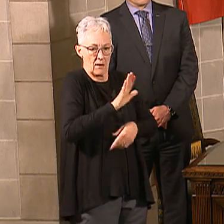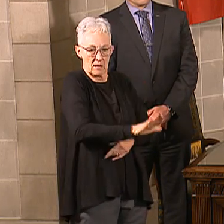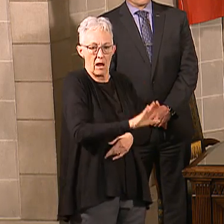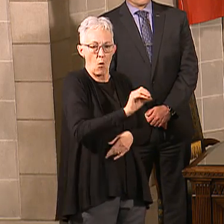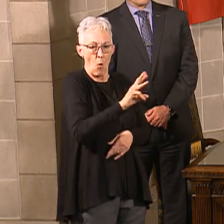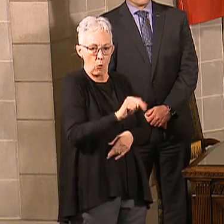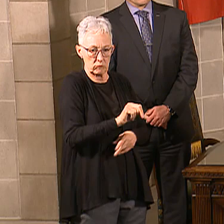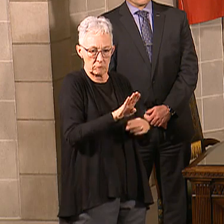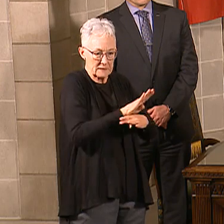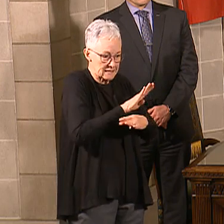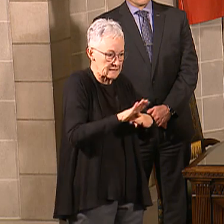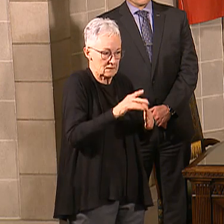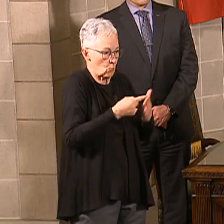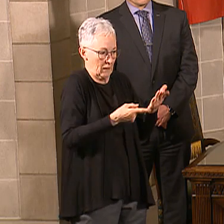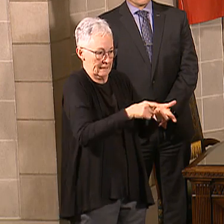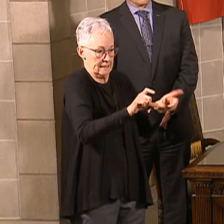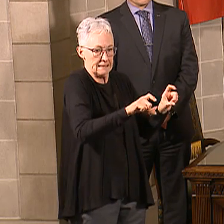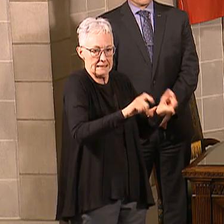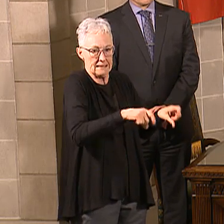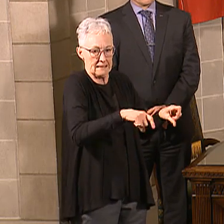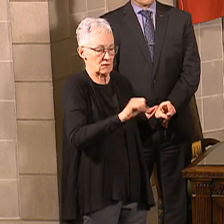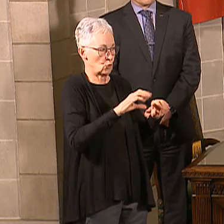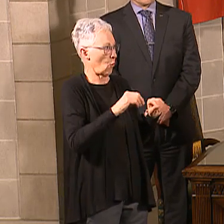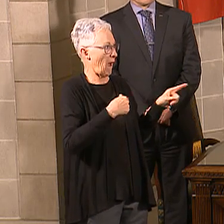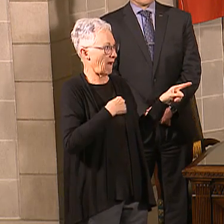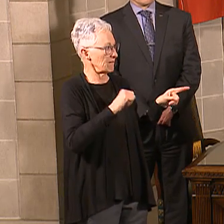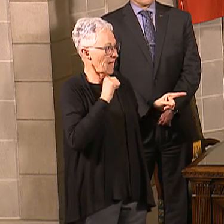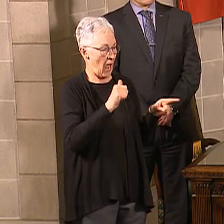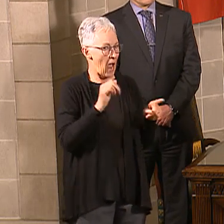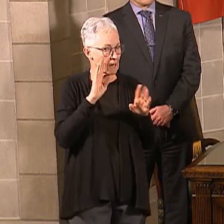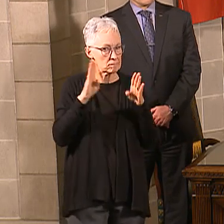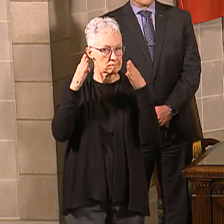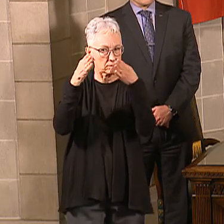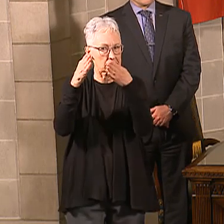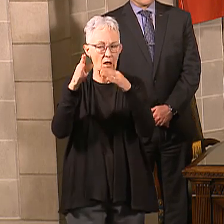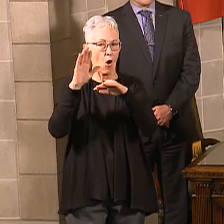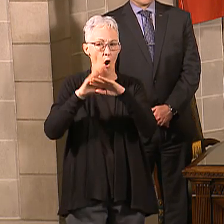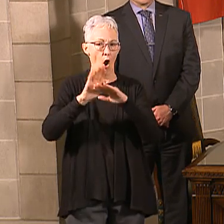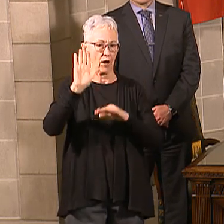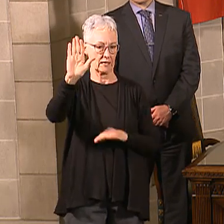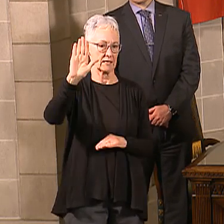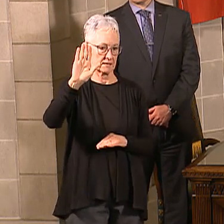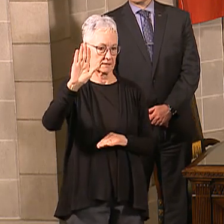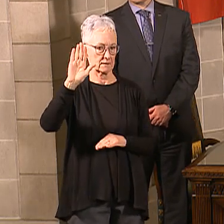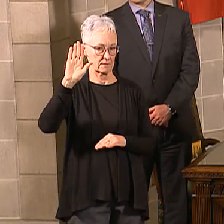here in Nebraska. So I really haven't dug into what that stimulus package is going to look like.